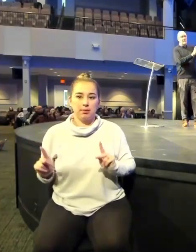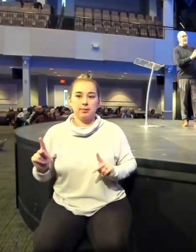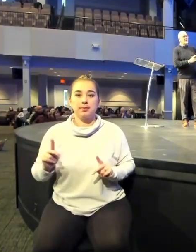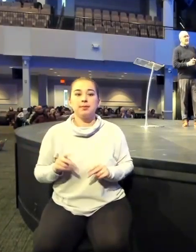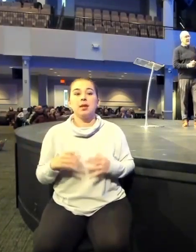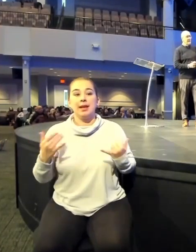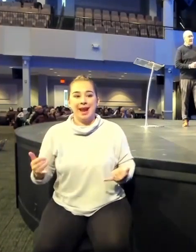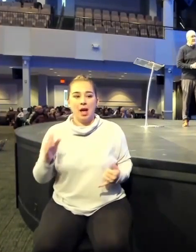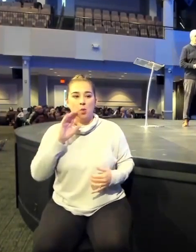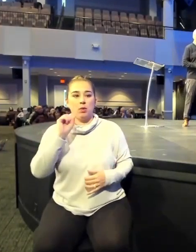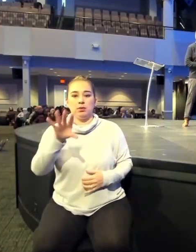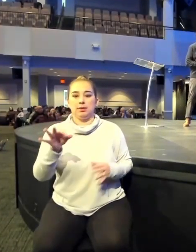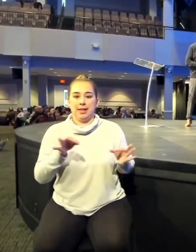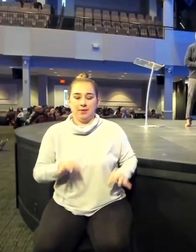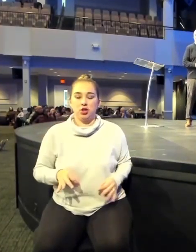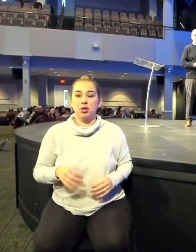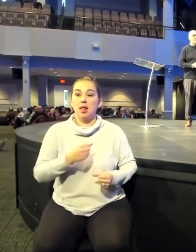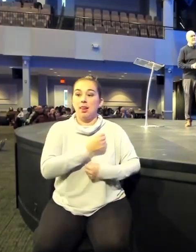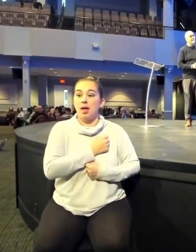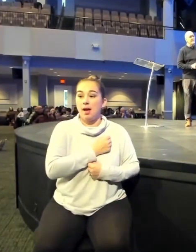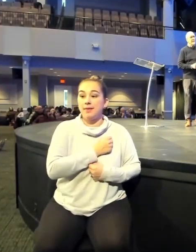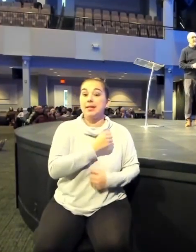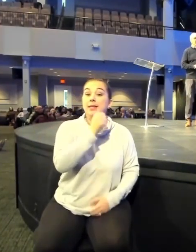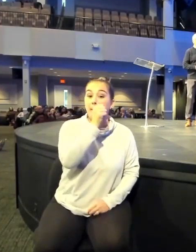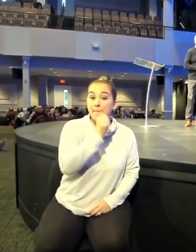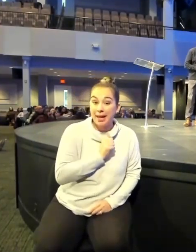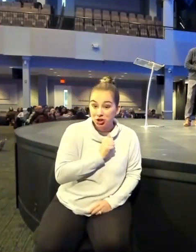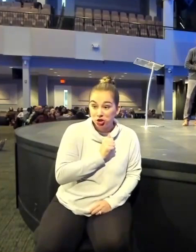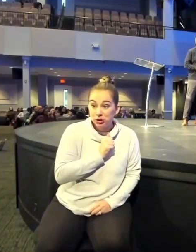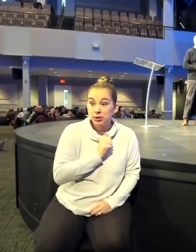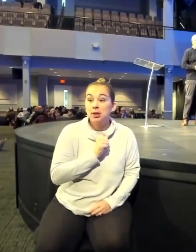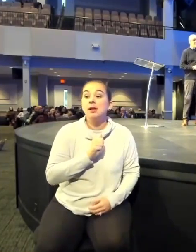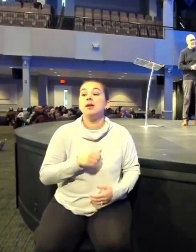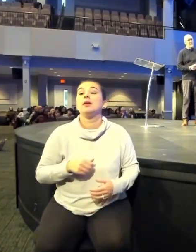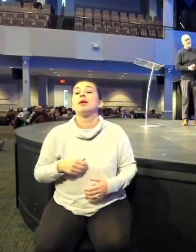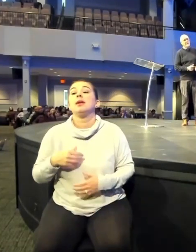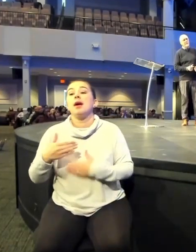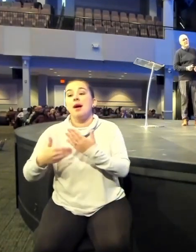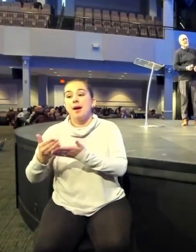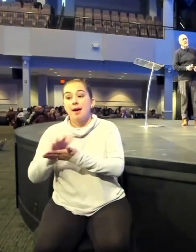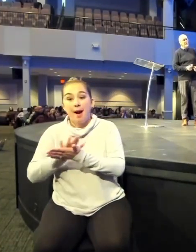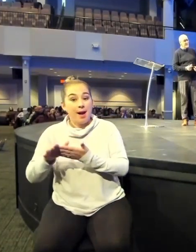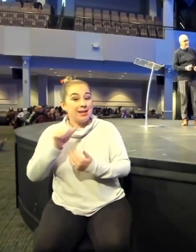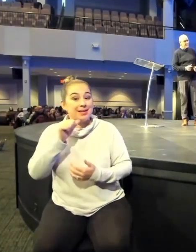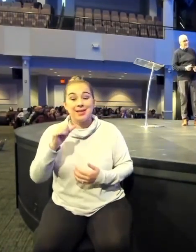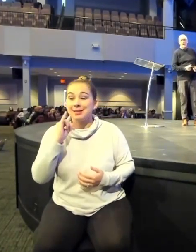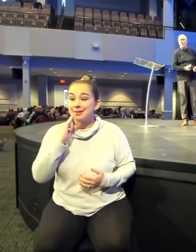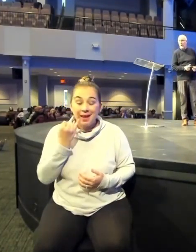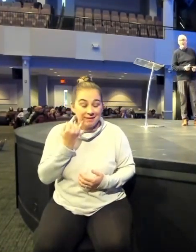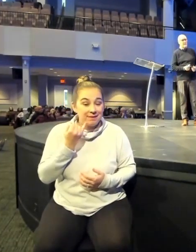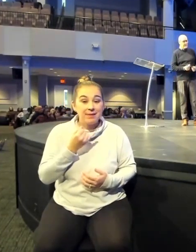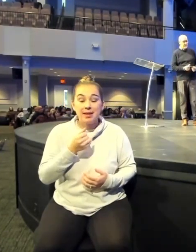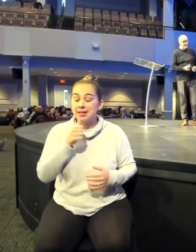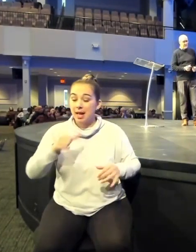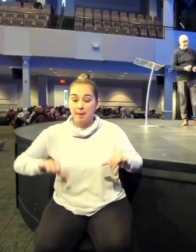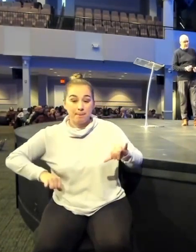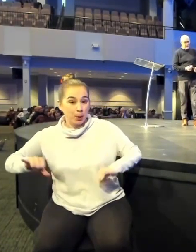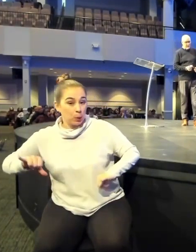here's the definition. Love is patient. Love is kind. Does not envy, does not boast, is not